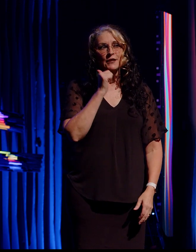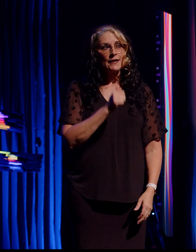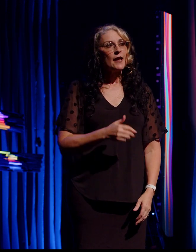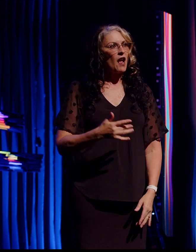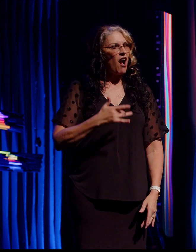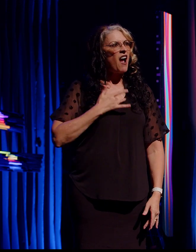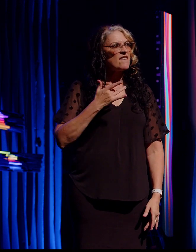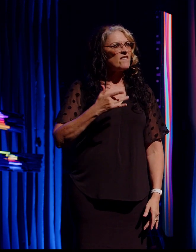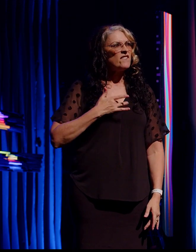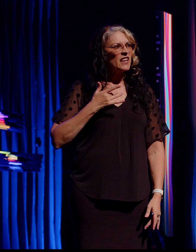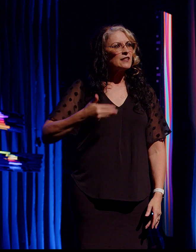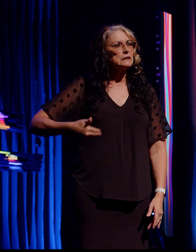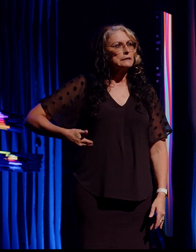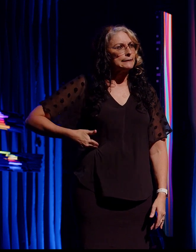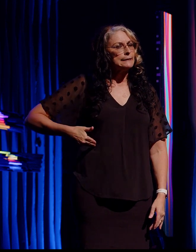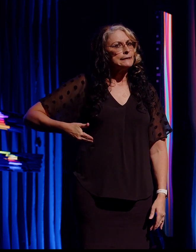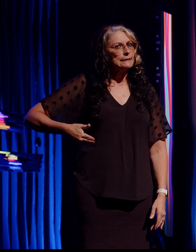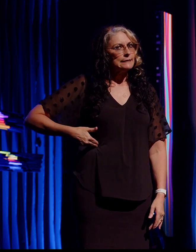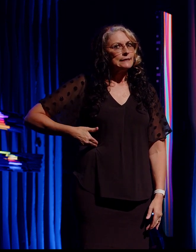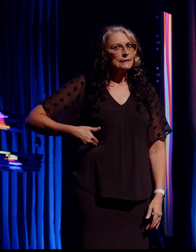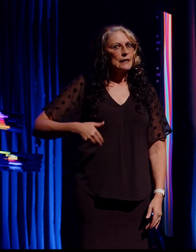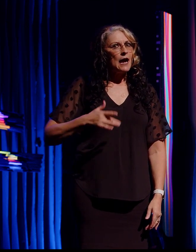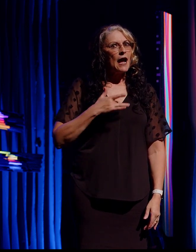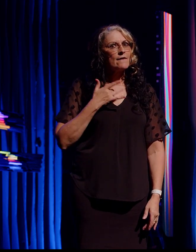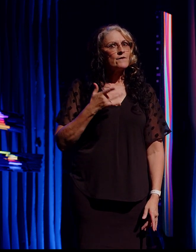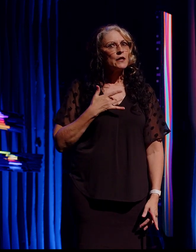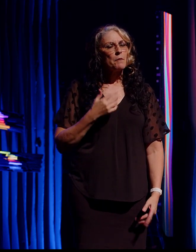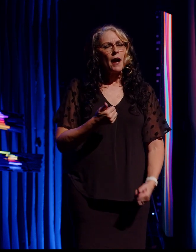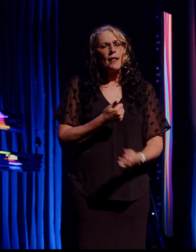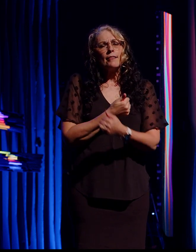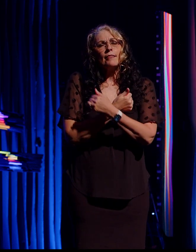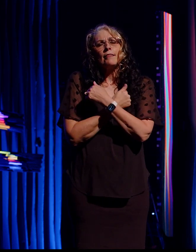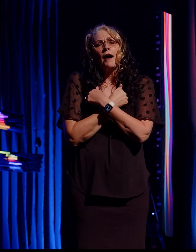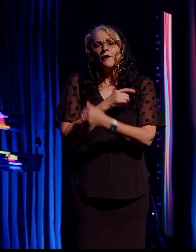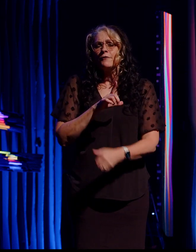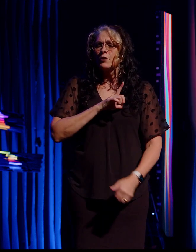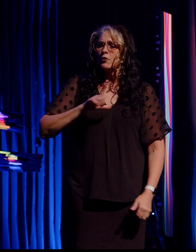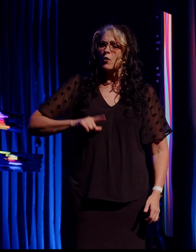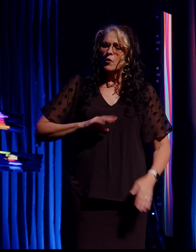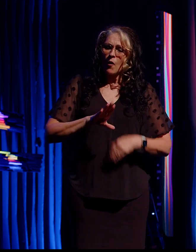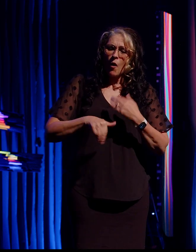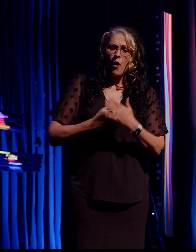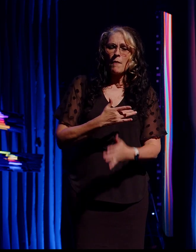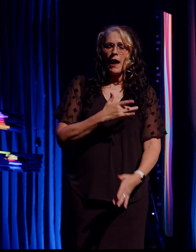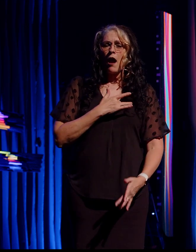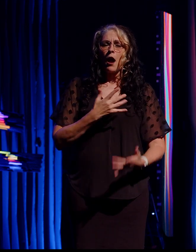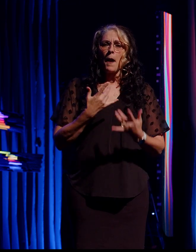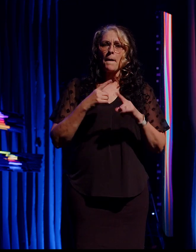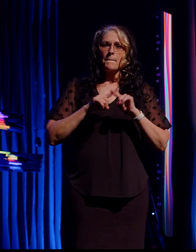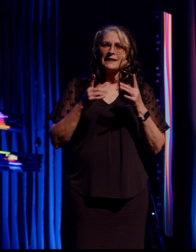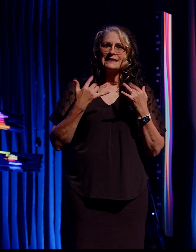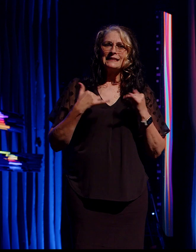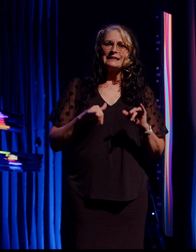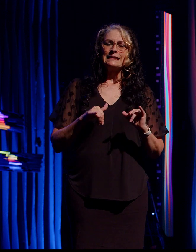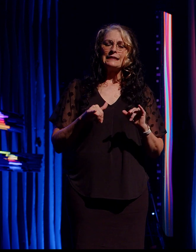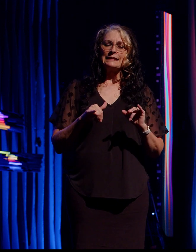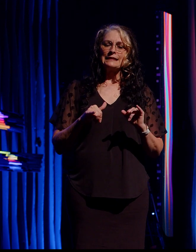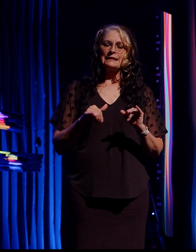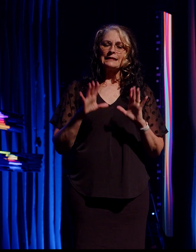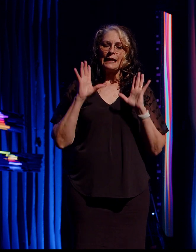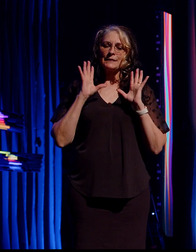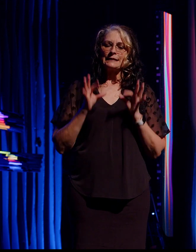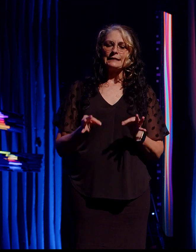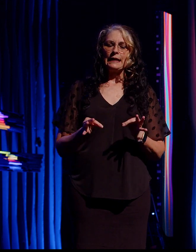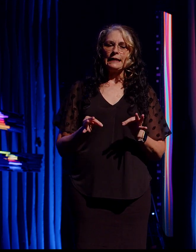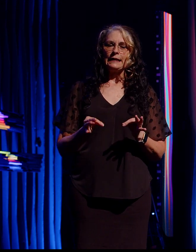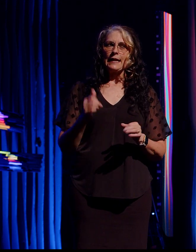I feel it in the core of who I am. And I love the Lord with all my heart. And yet I'm still choosing whether or not I will fear God